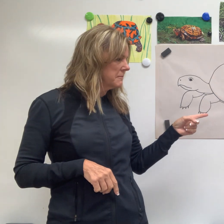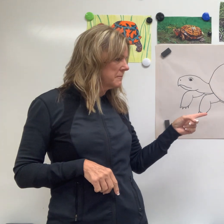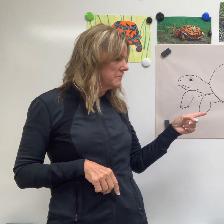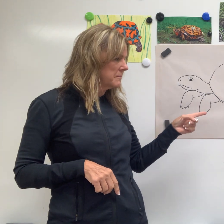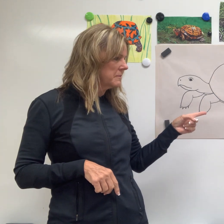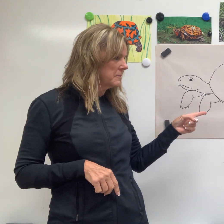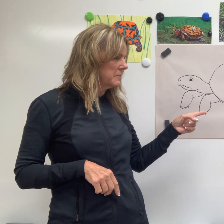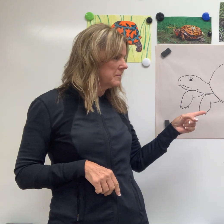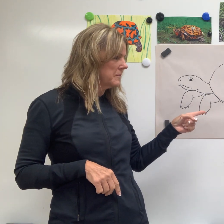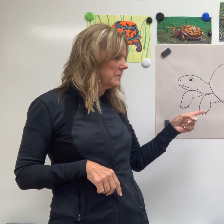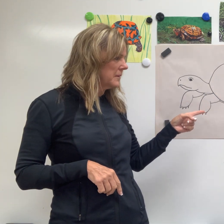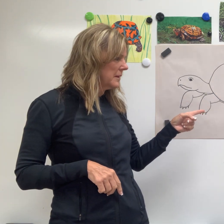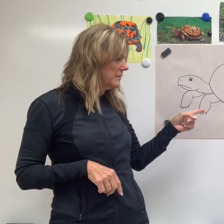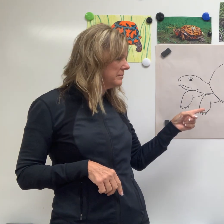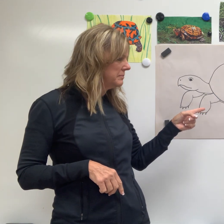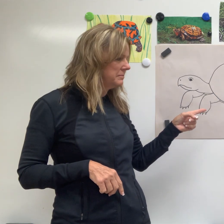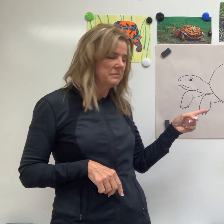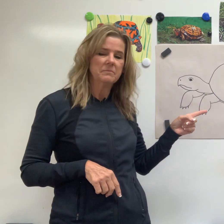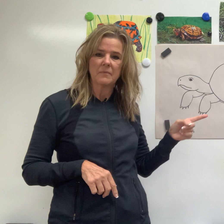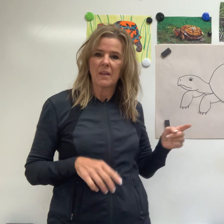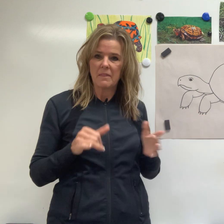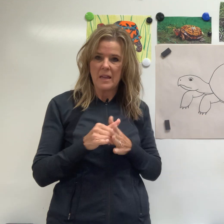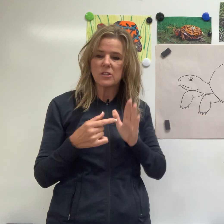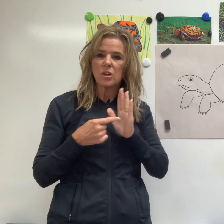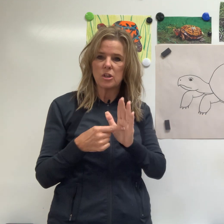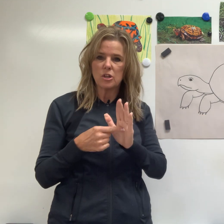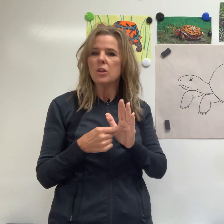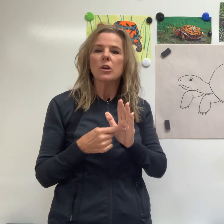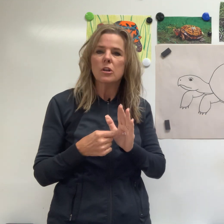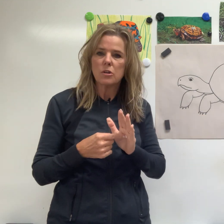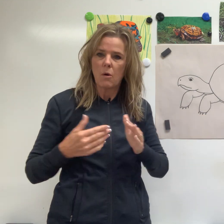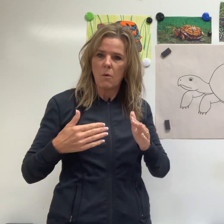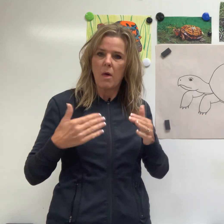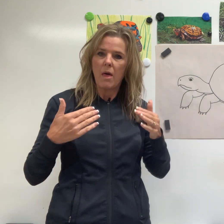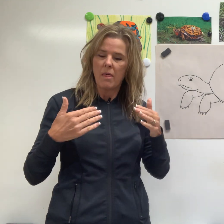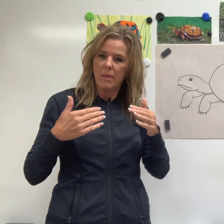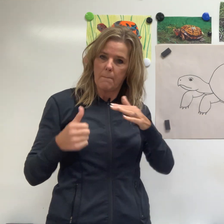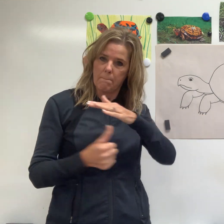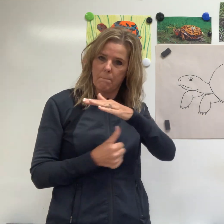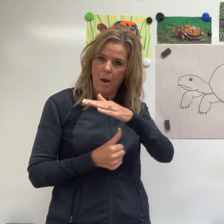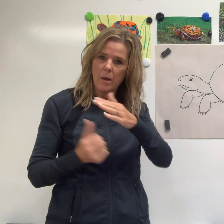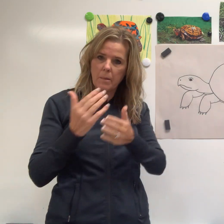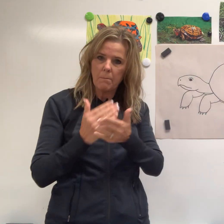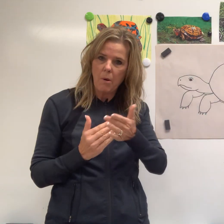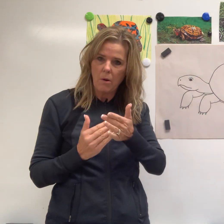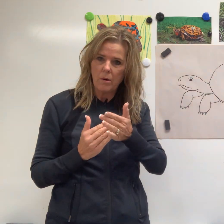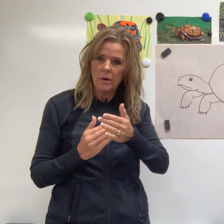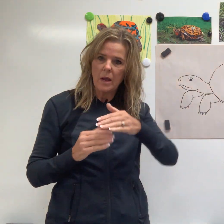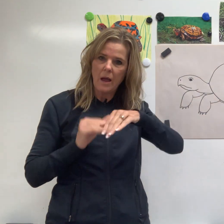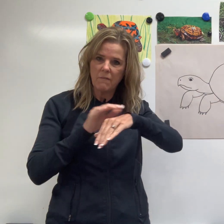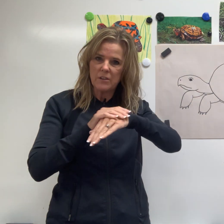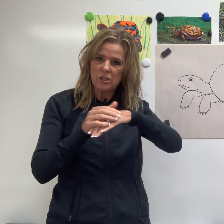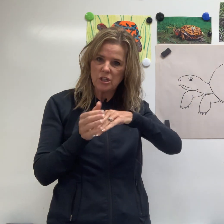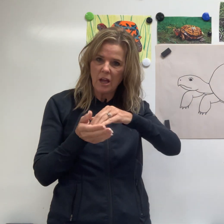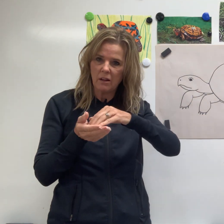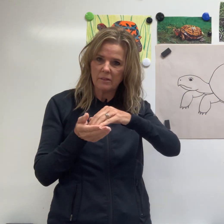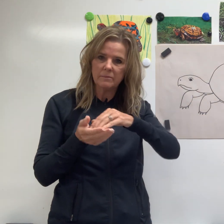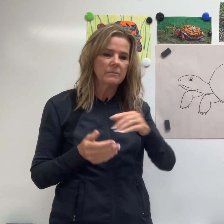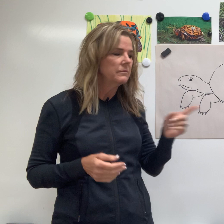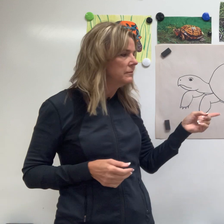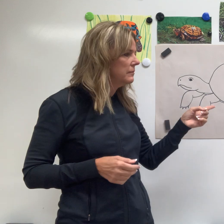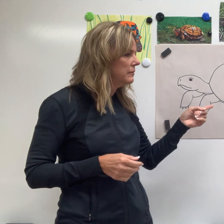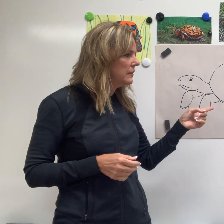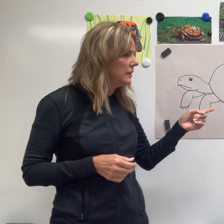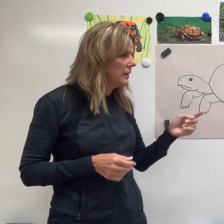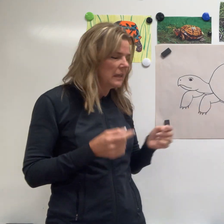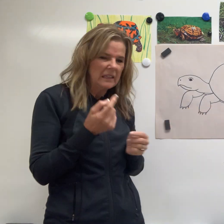make a little line all the way back. That's gonna show the detail of the bottom part of his shell, make it even more realistic. Now, he's got a